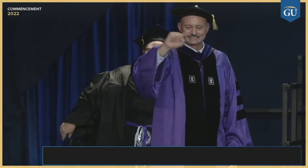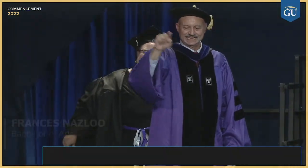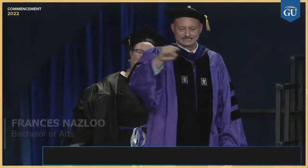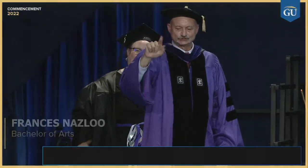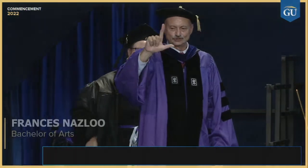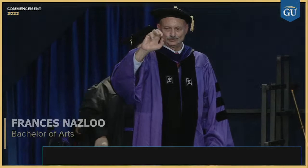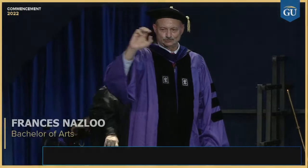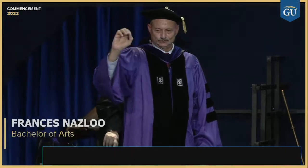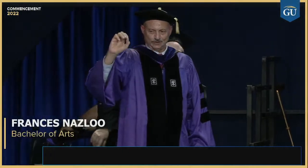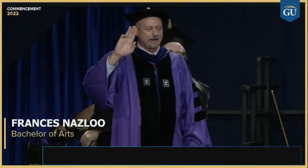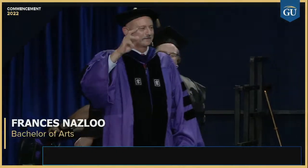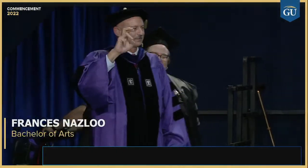Francis Naslu,